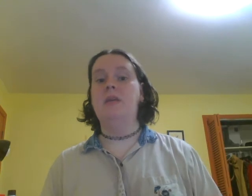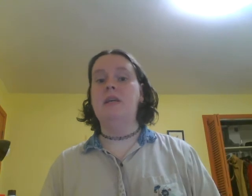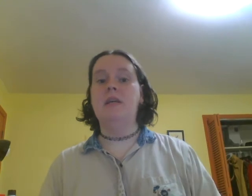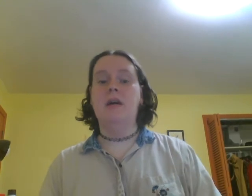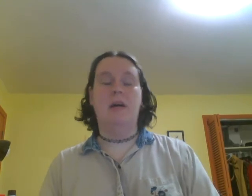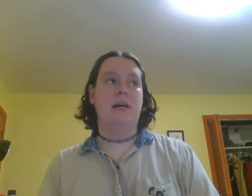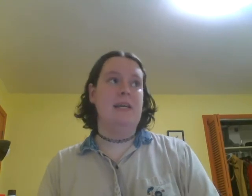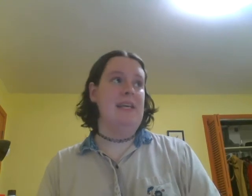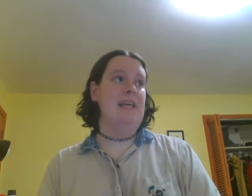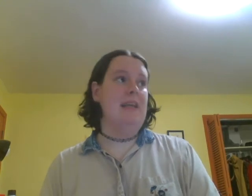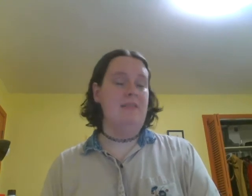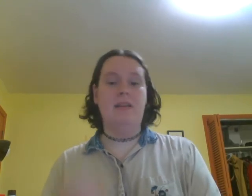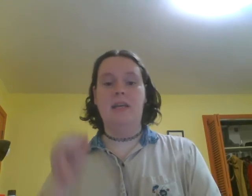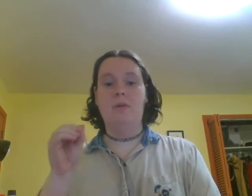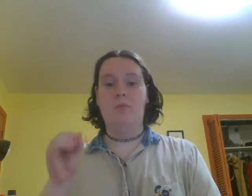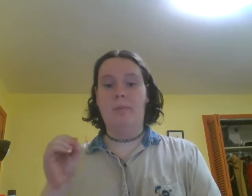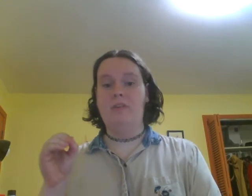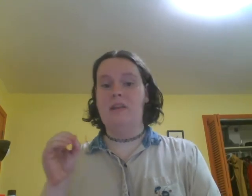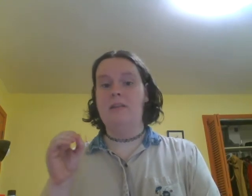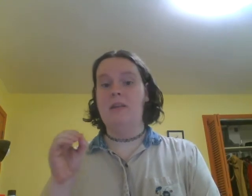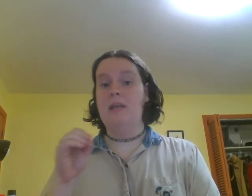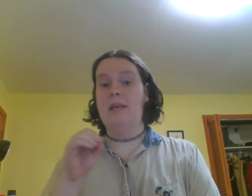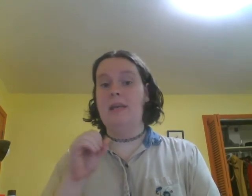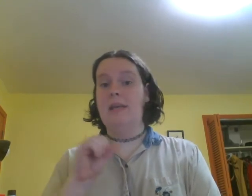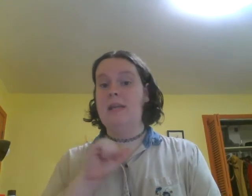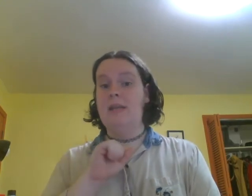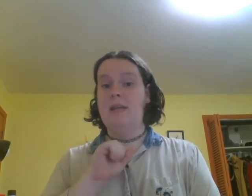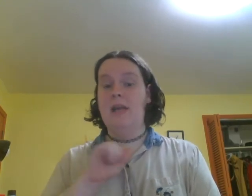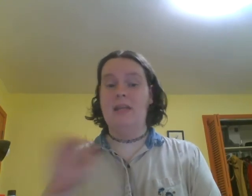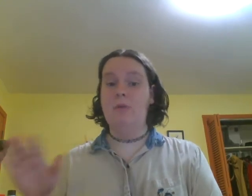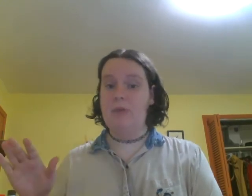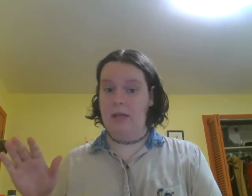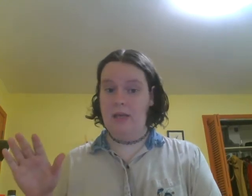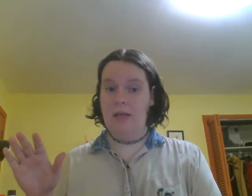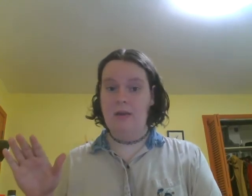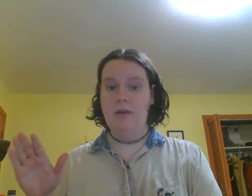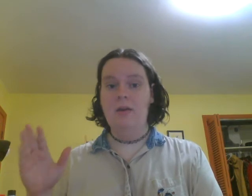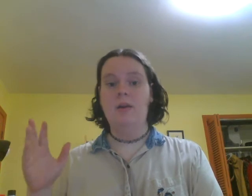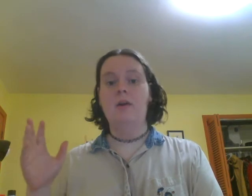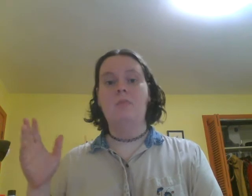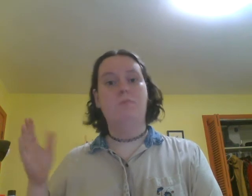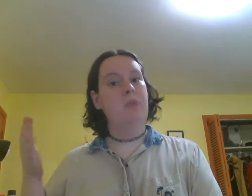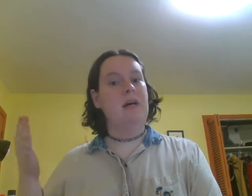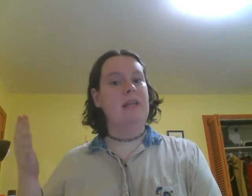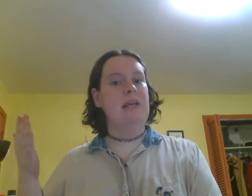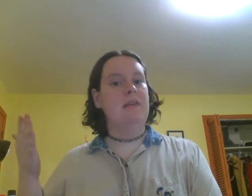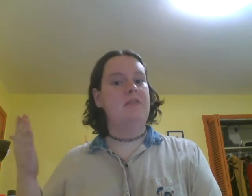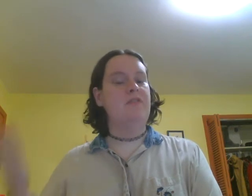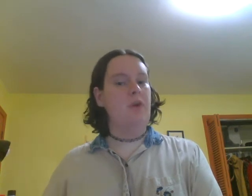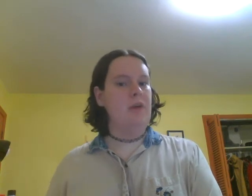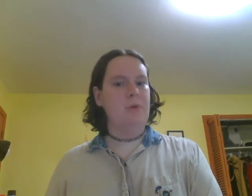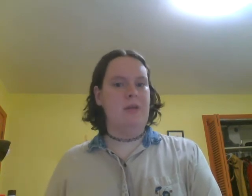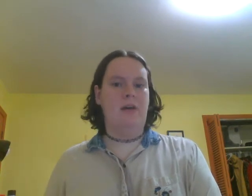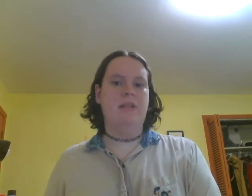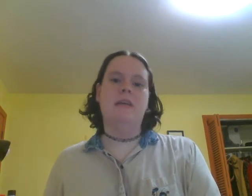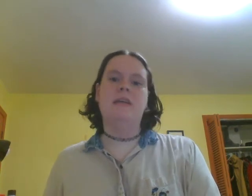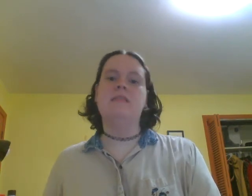be easily represented in any modality, but its starting modality is